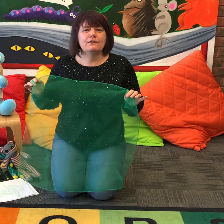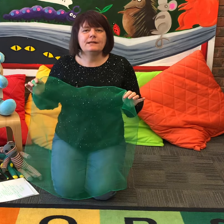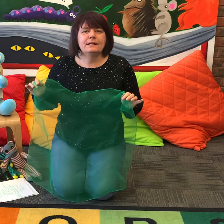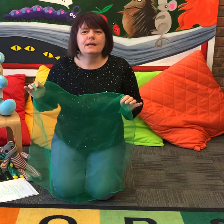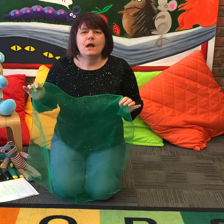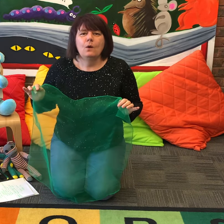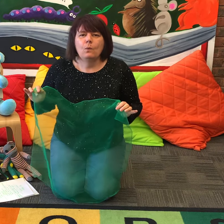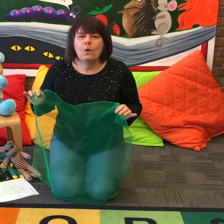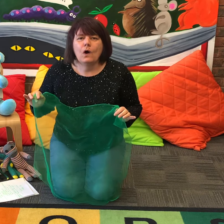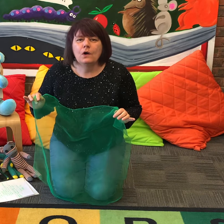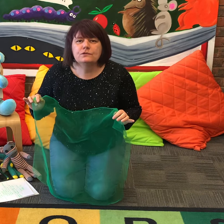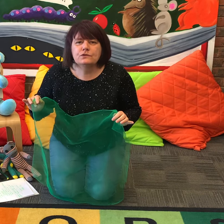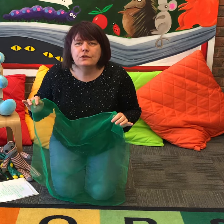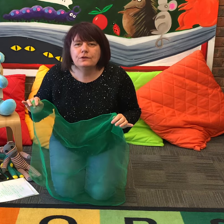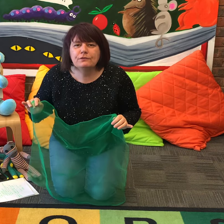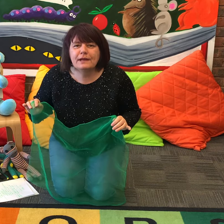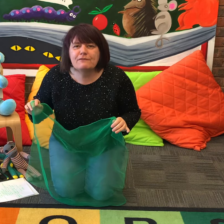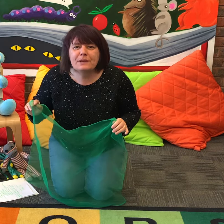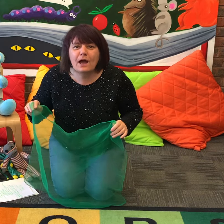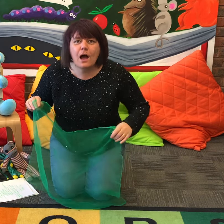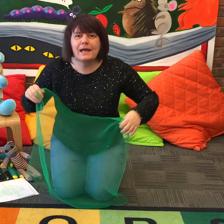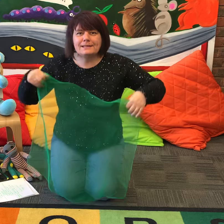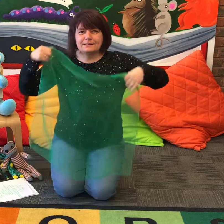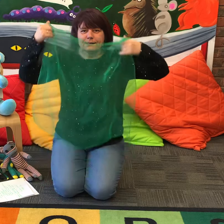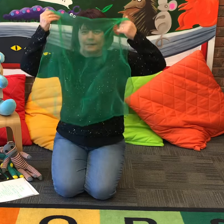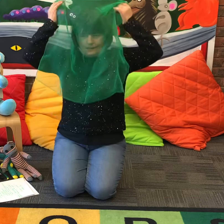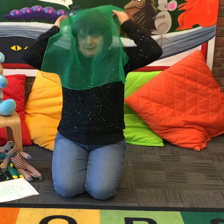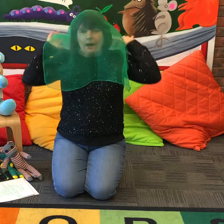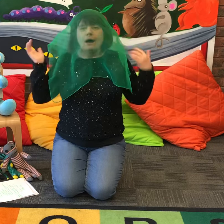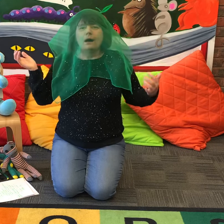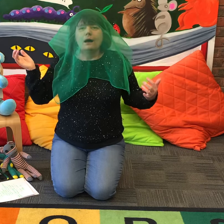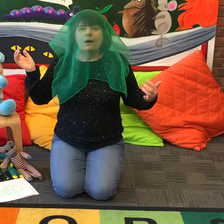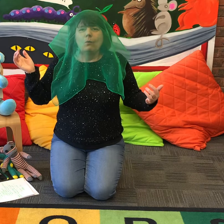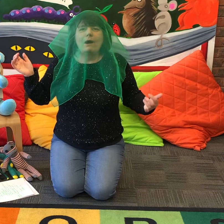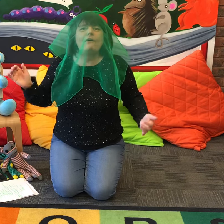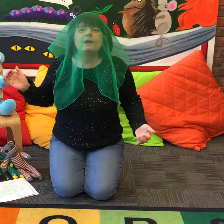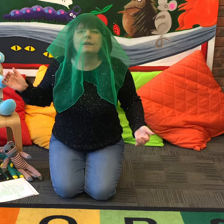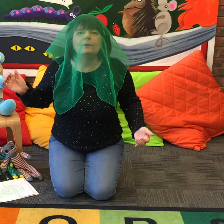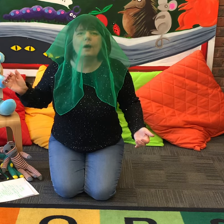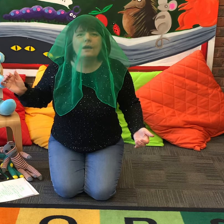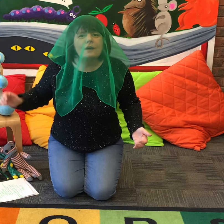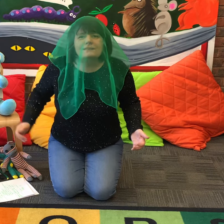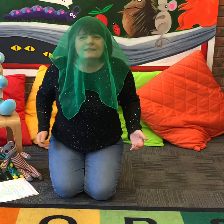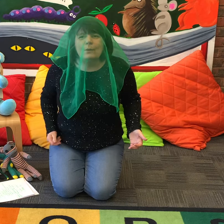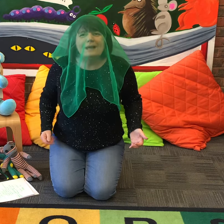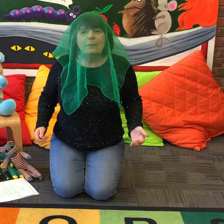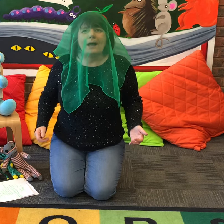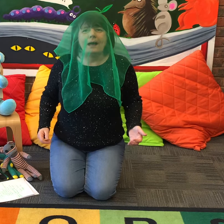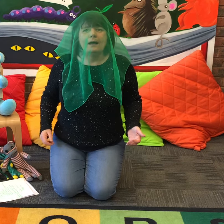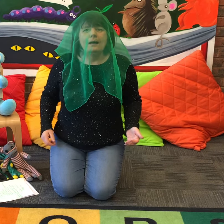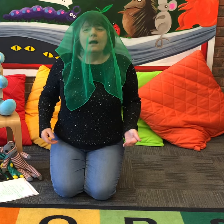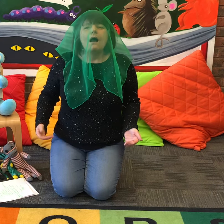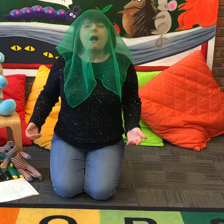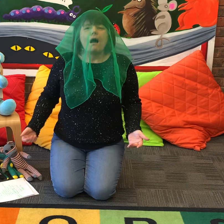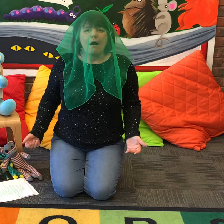ready? One, two, three, everybody hide. Where are you? I can't see you anywhere. Are